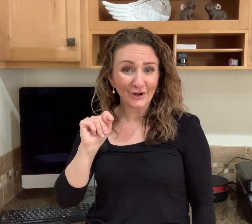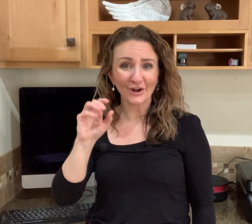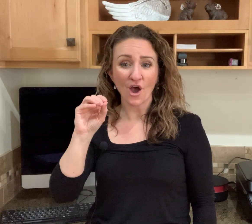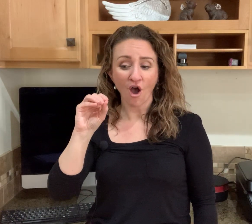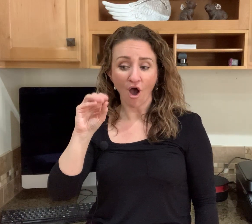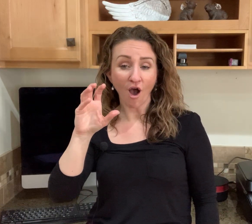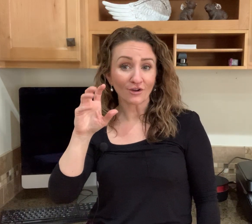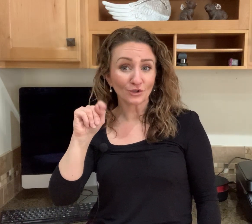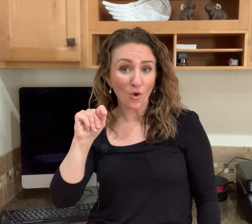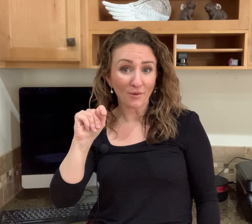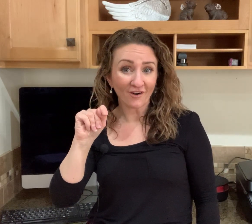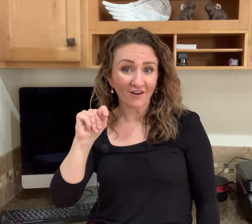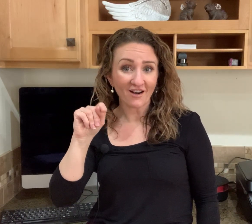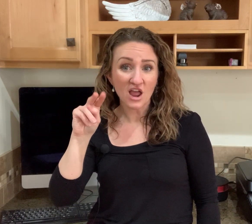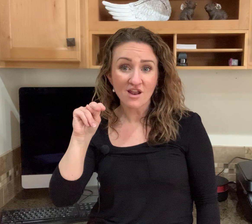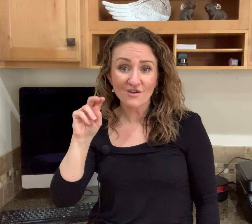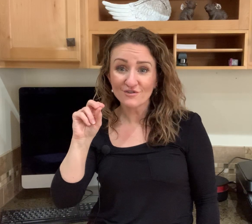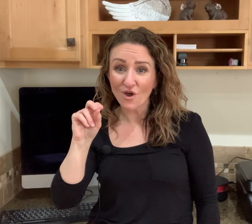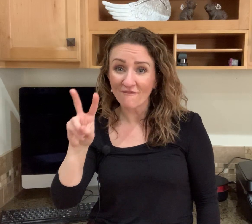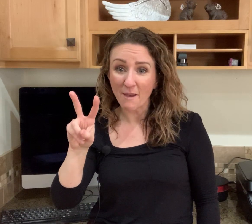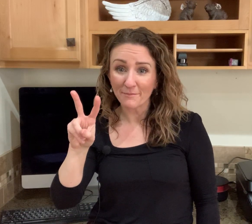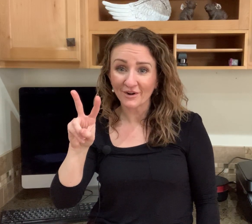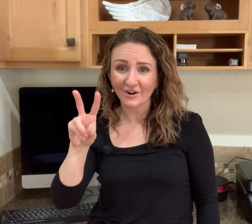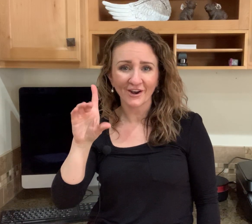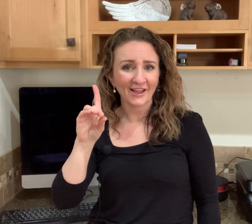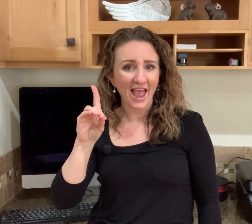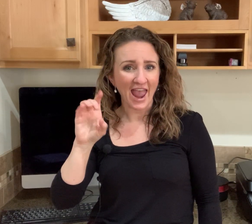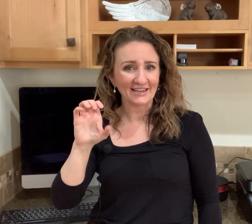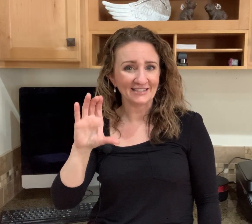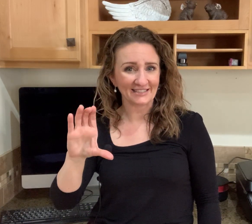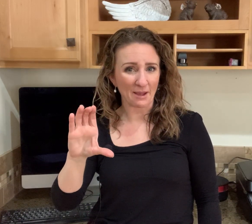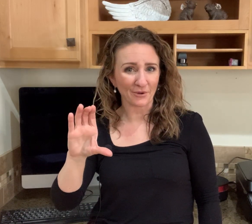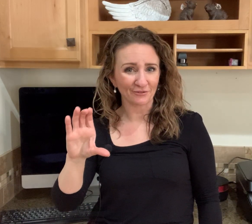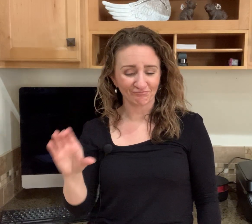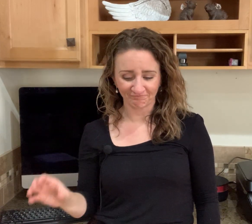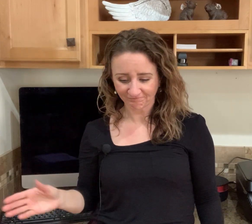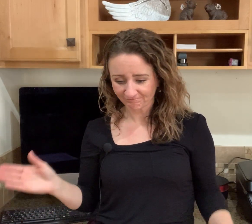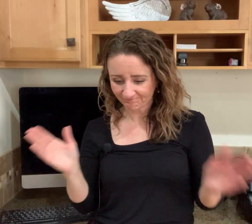September, October, November, and December.